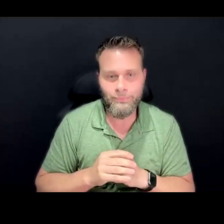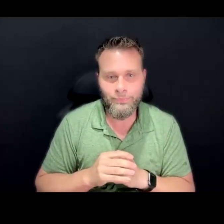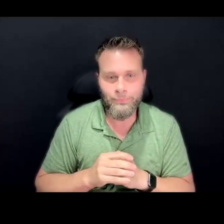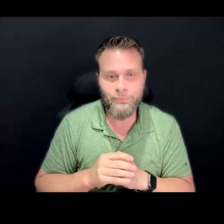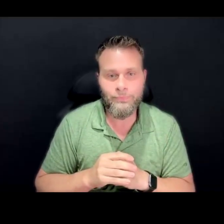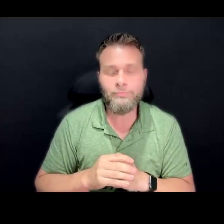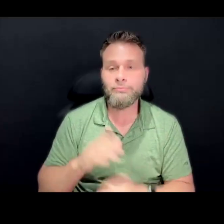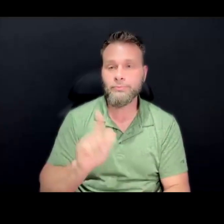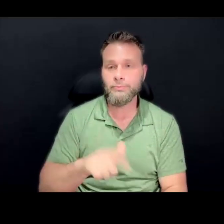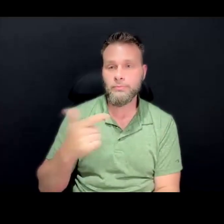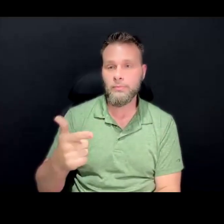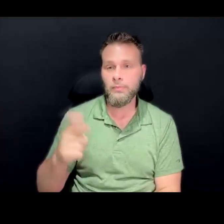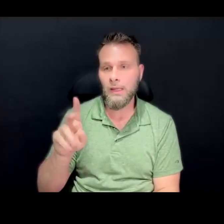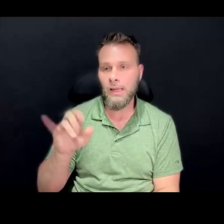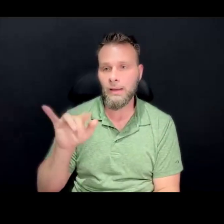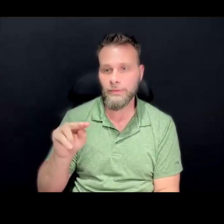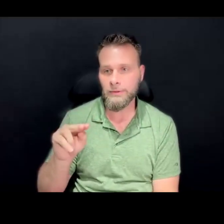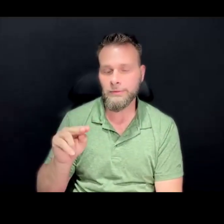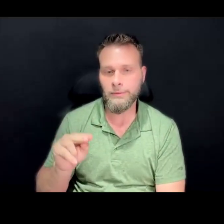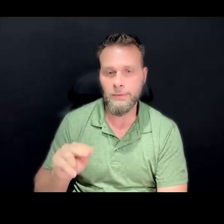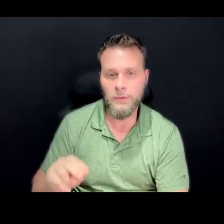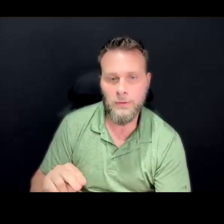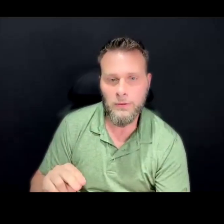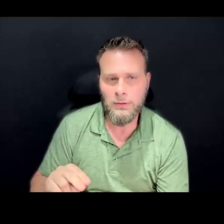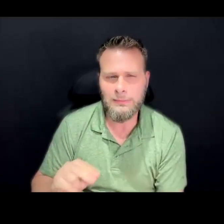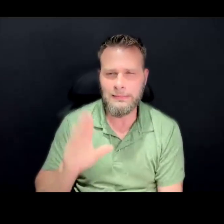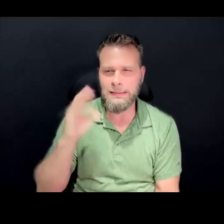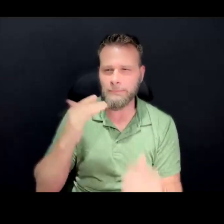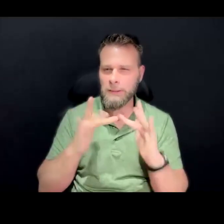Now I'll pass it to Kevin.